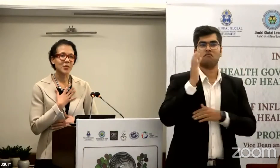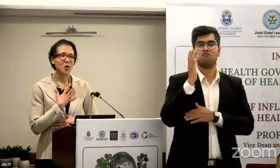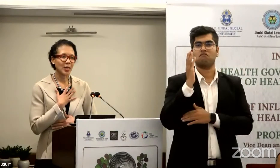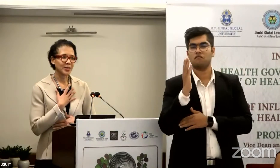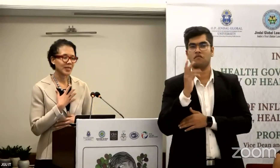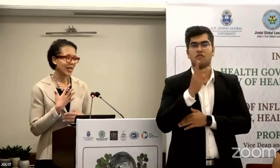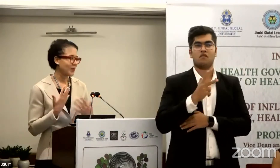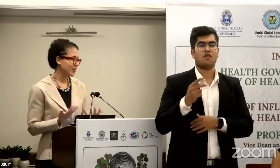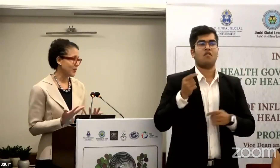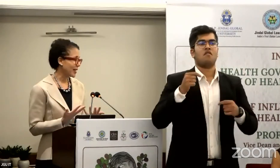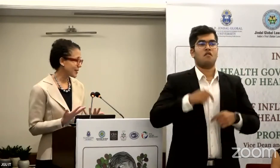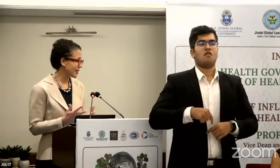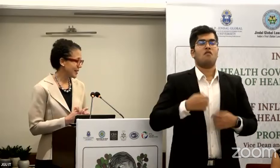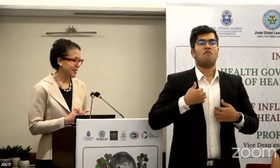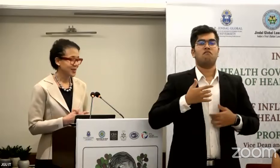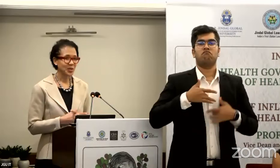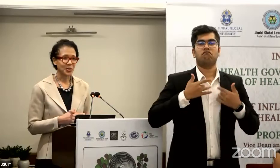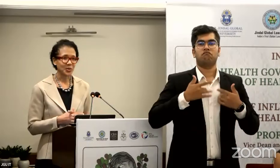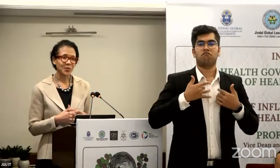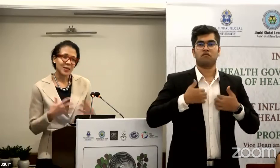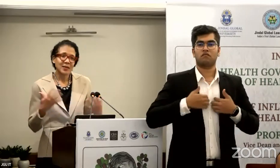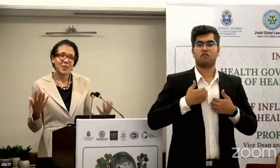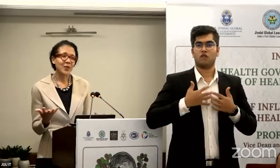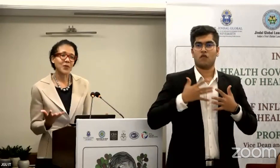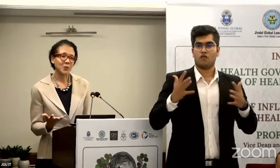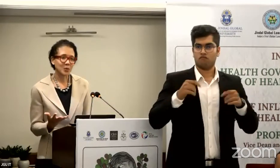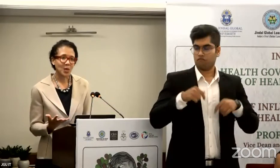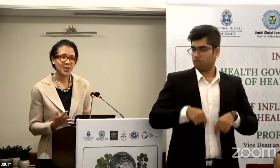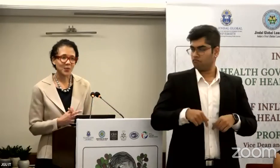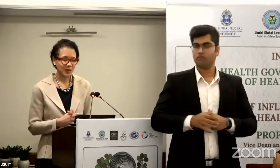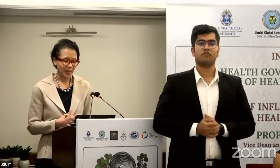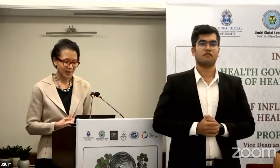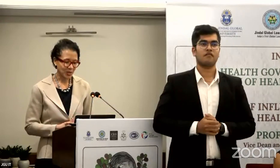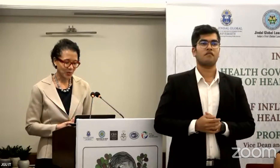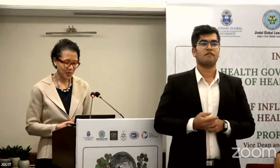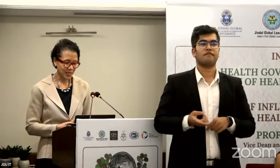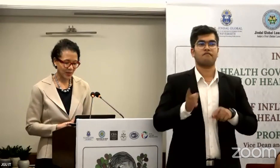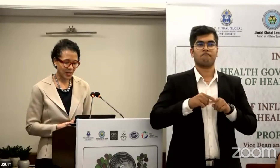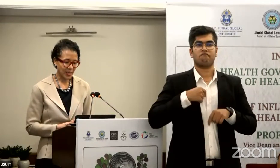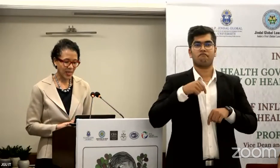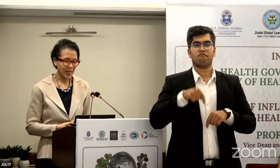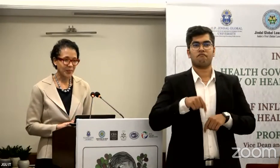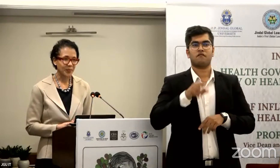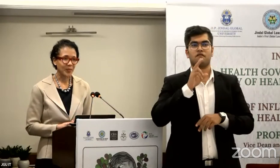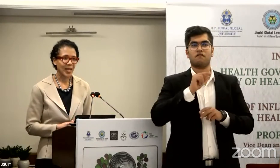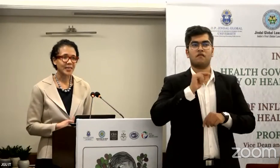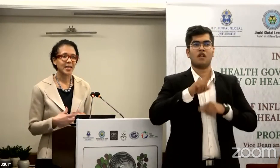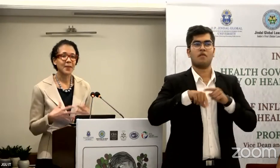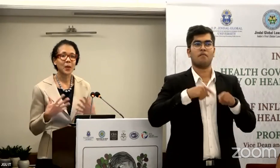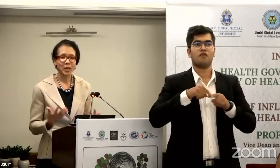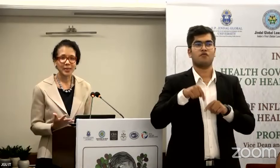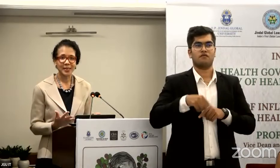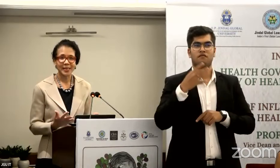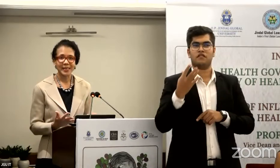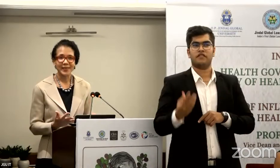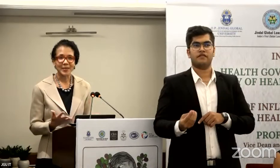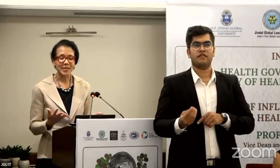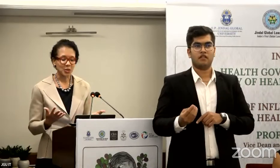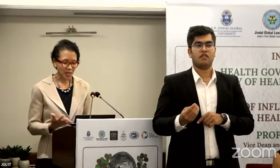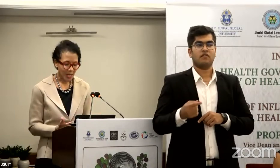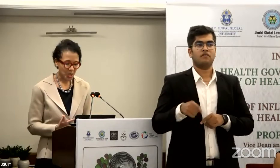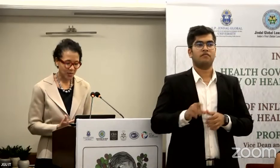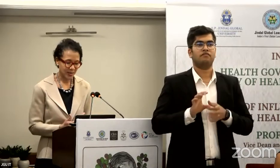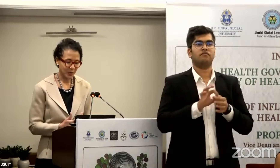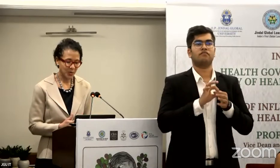truly so honored to have been invited to make a few remarks to you this evening and to take part in